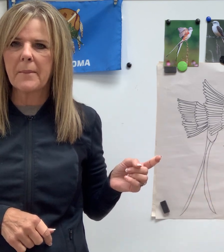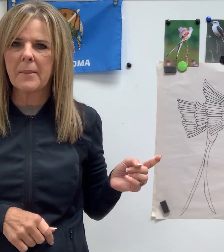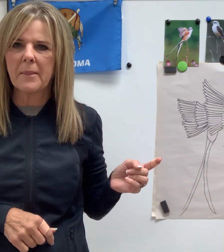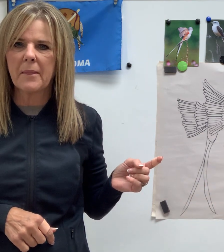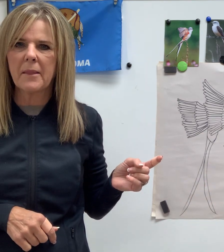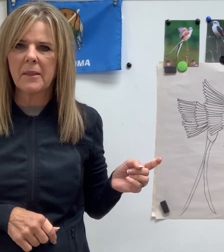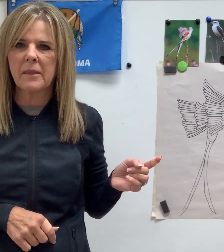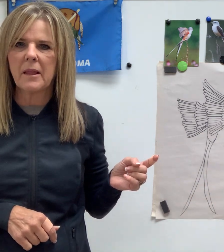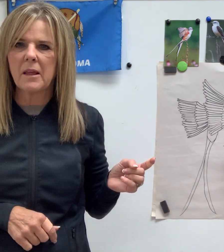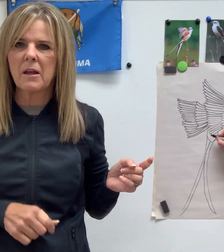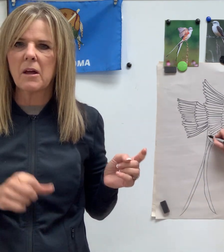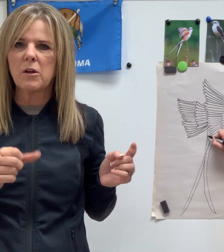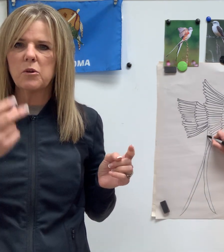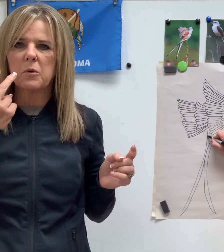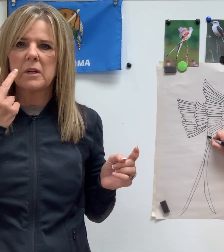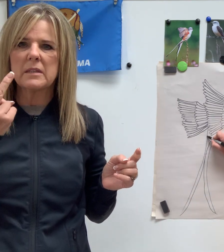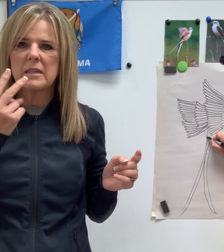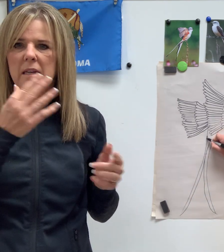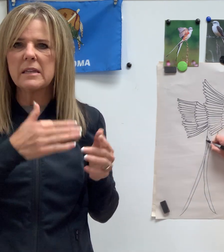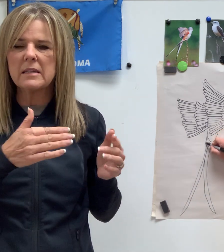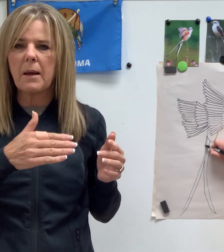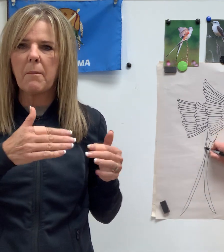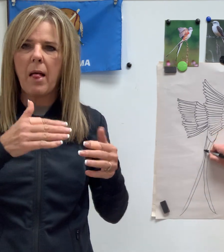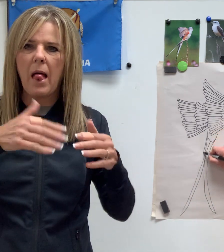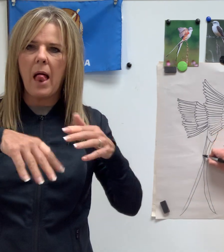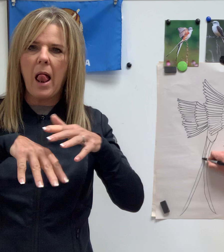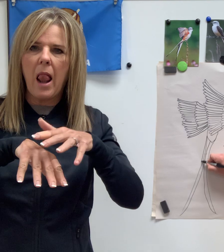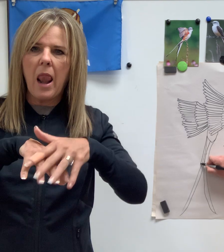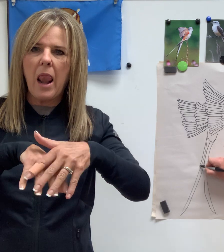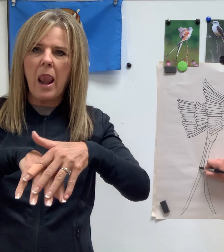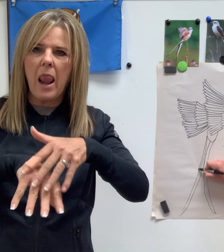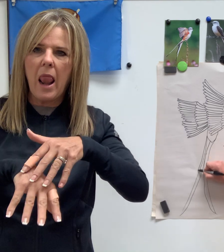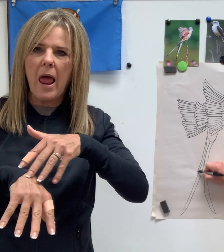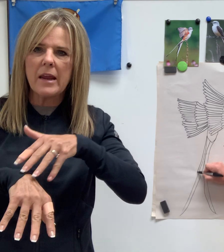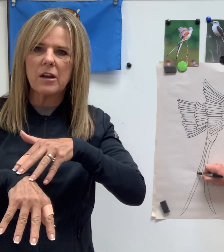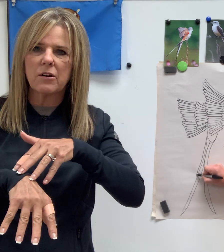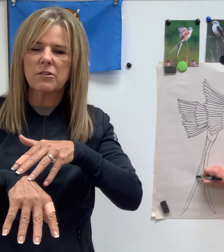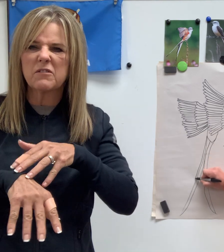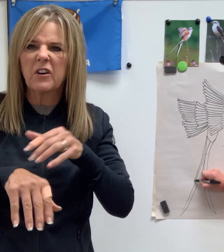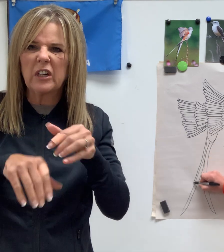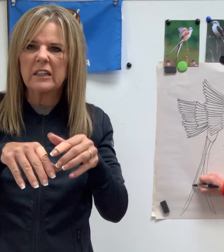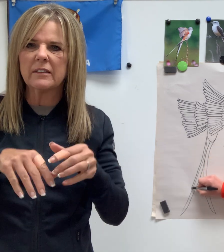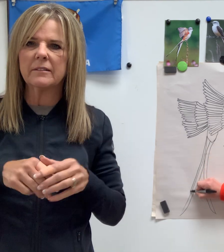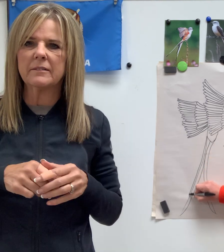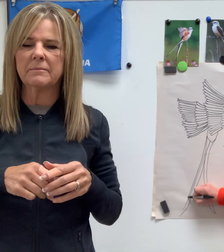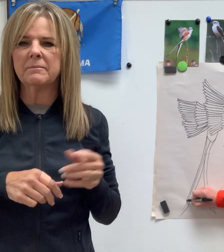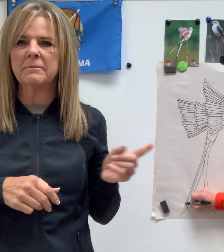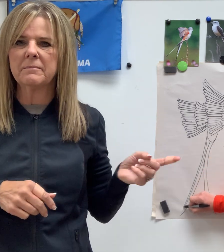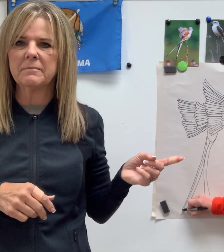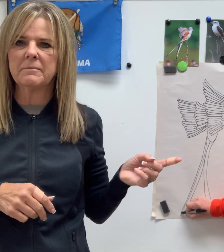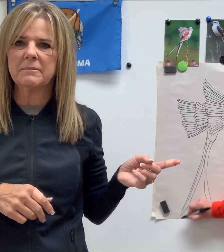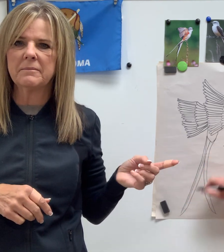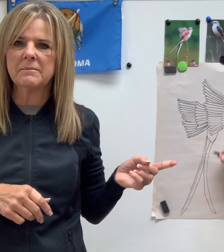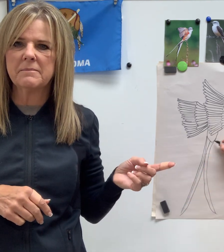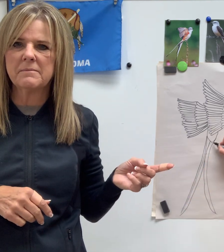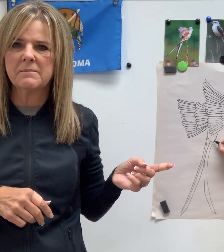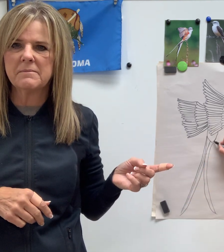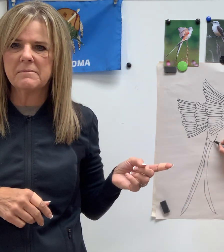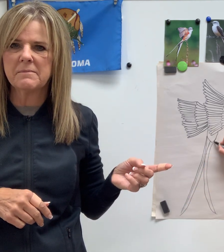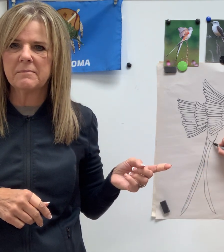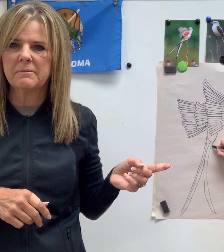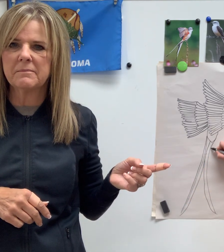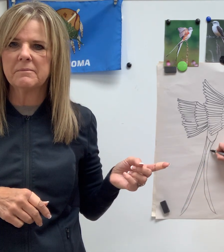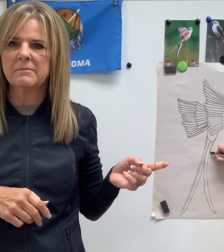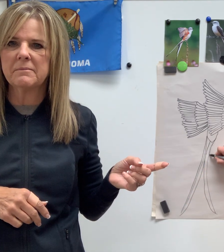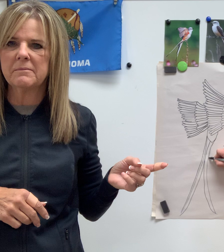And then, guys, you can see some layers of feathers, very skinny. Like I might want to double it really, really skinny on